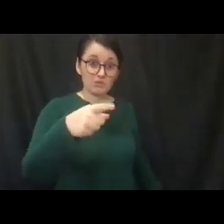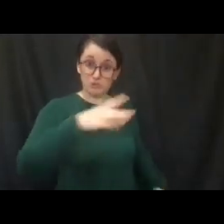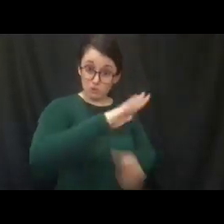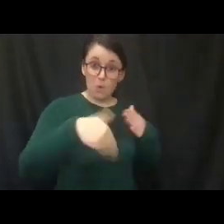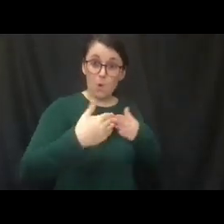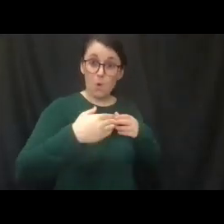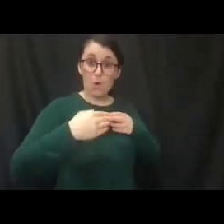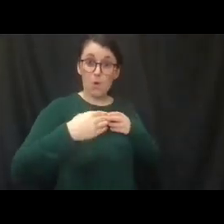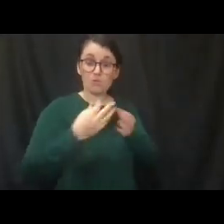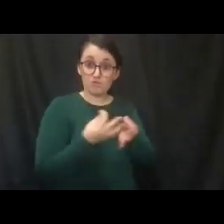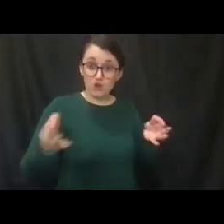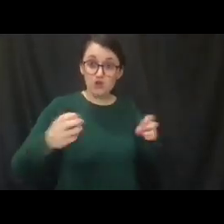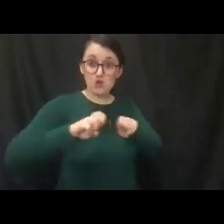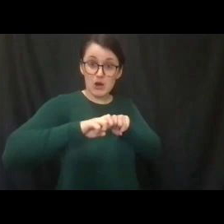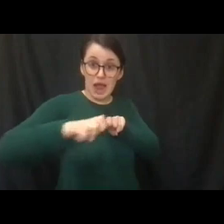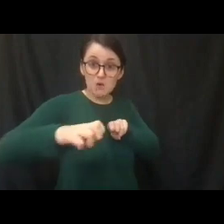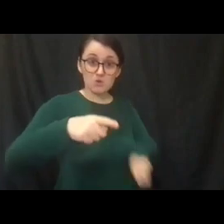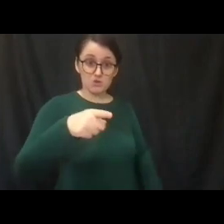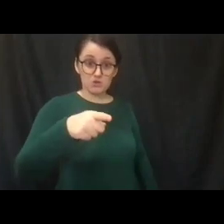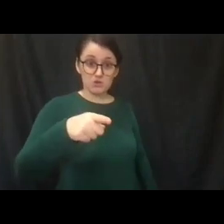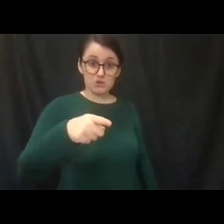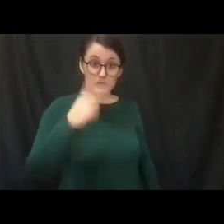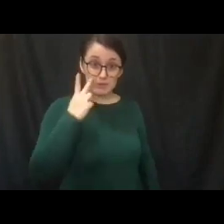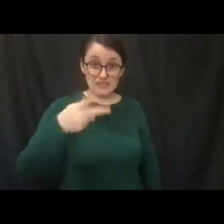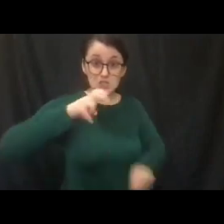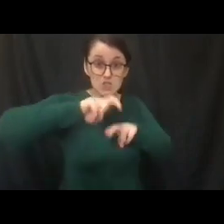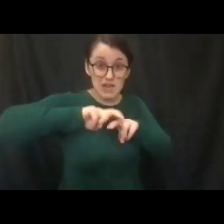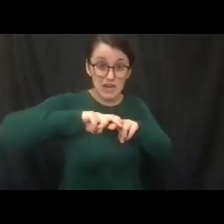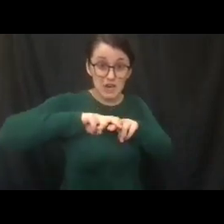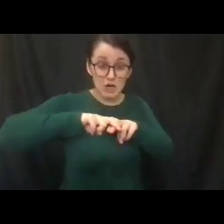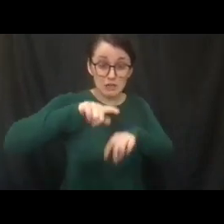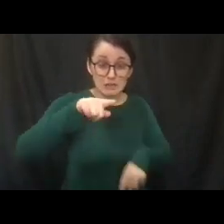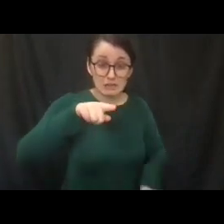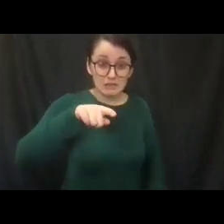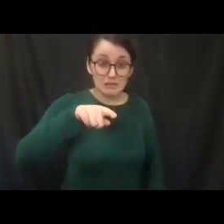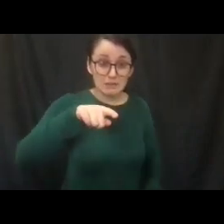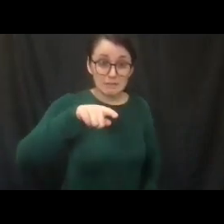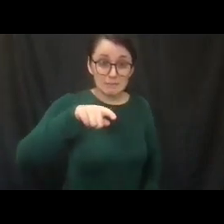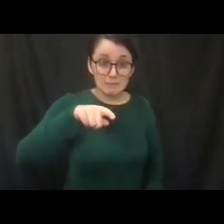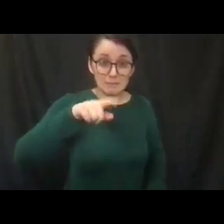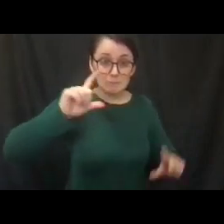You've got a chair in there.